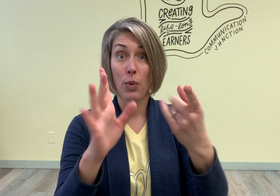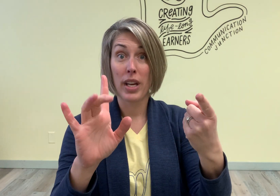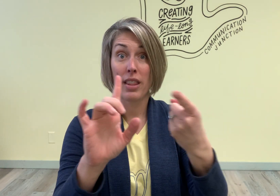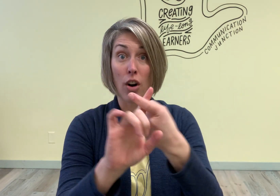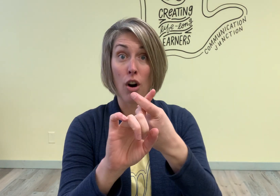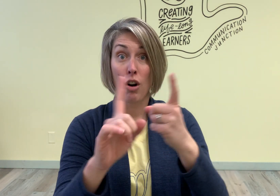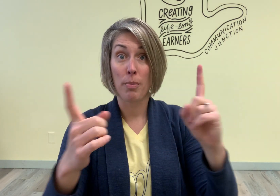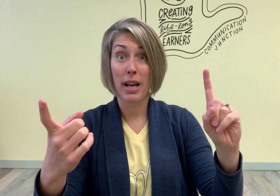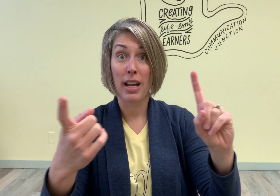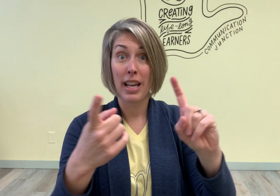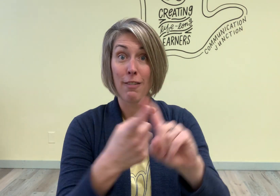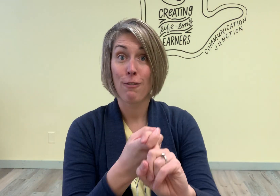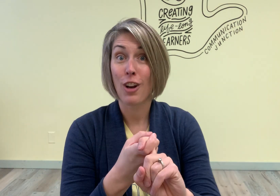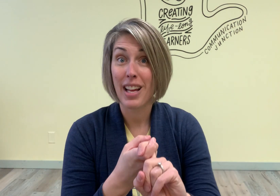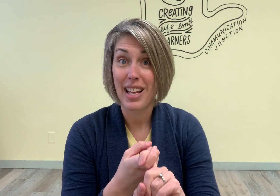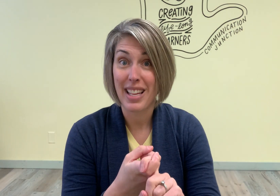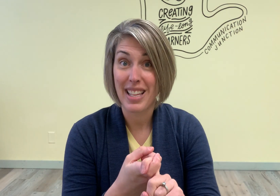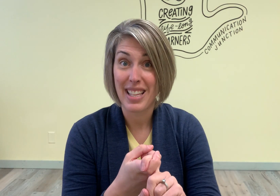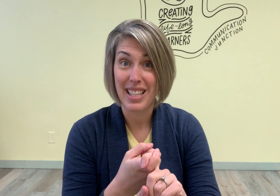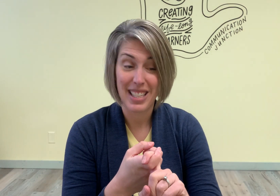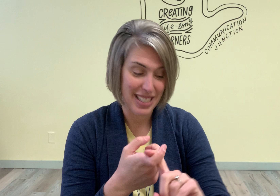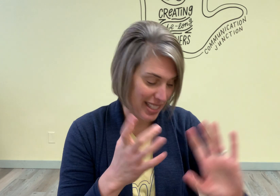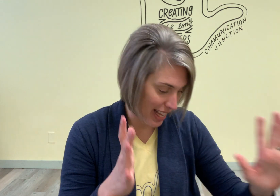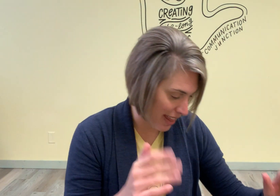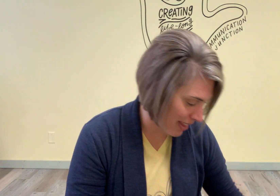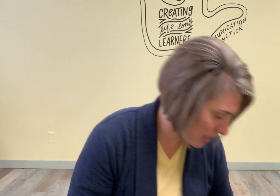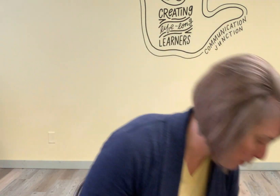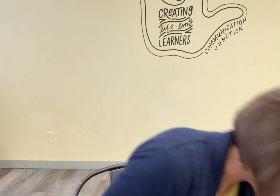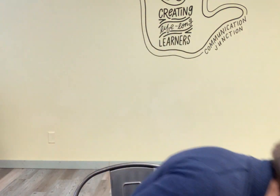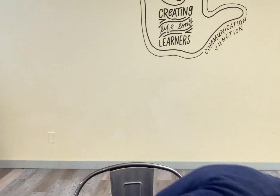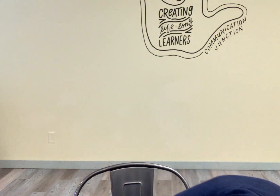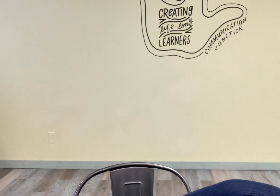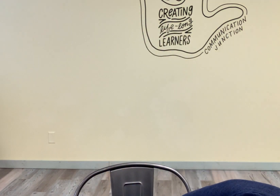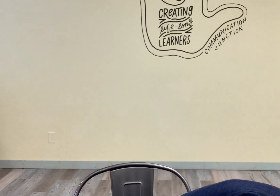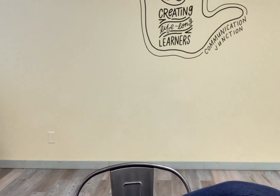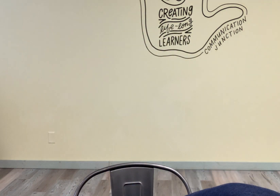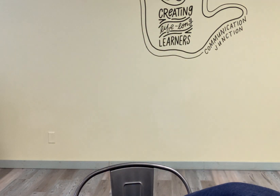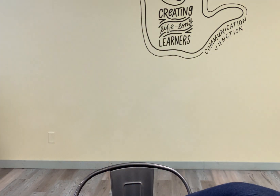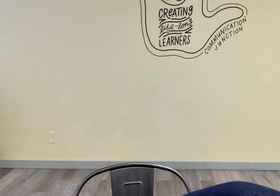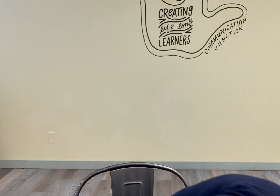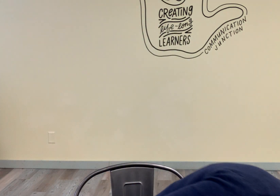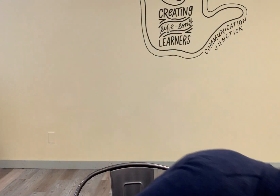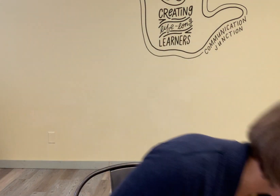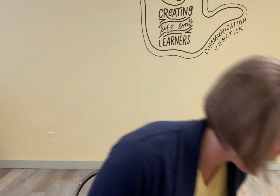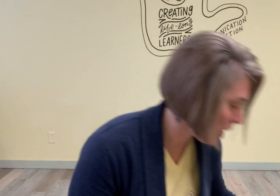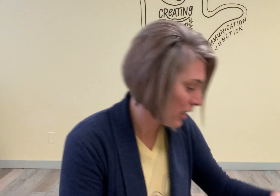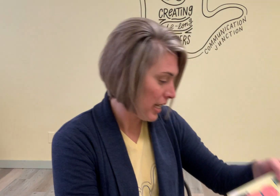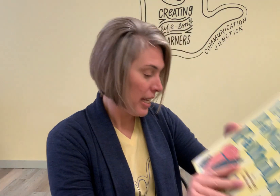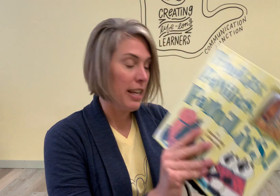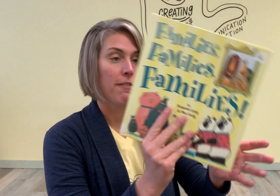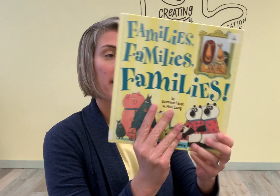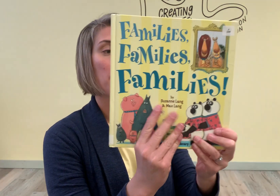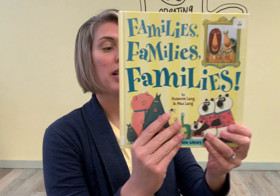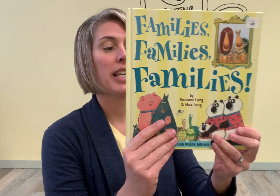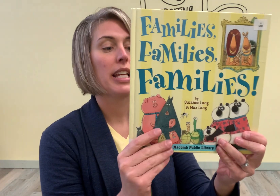with all my friends. And this book is called